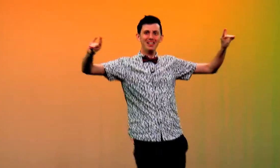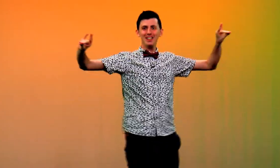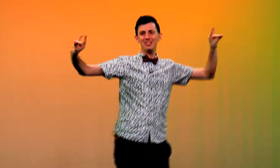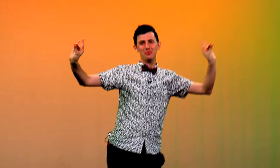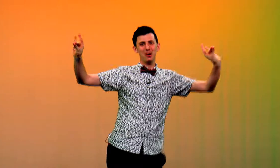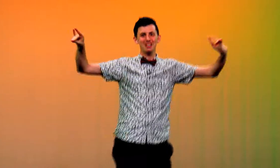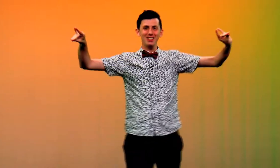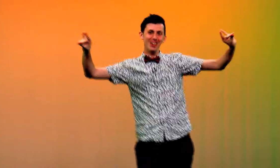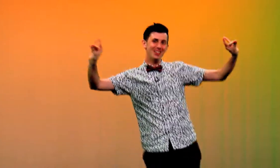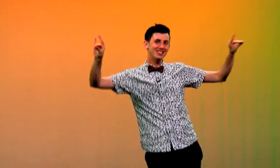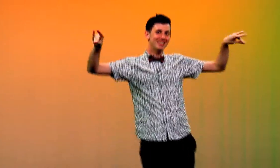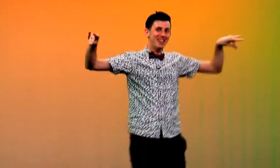Deers were dancing,